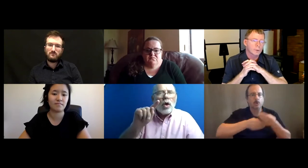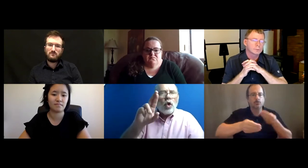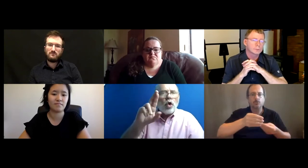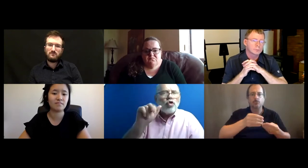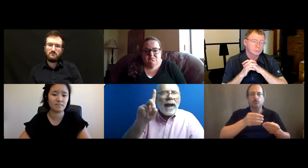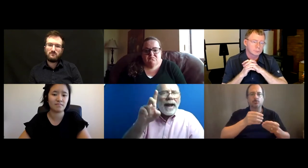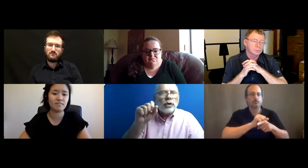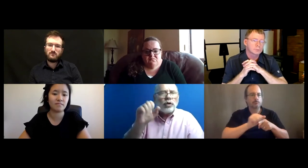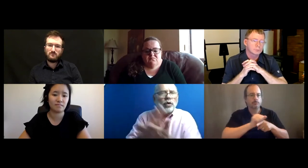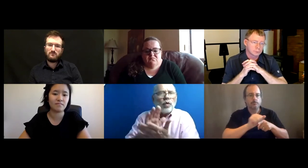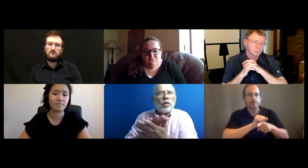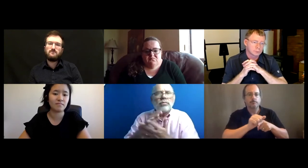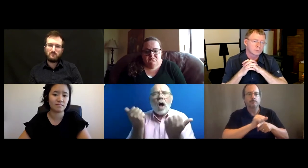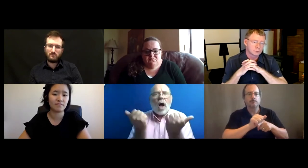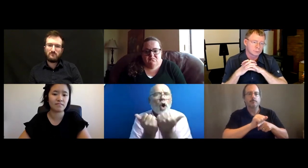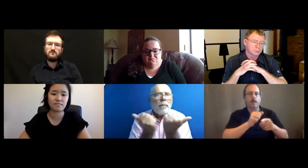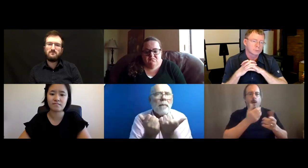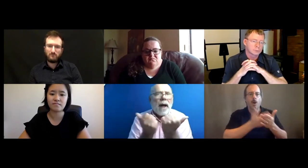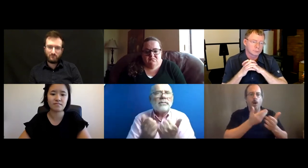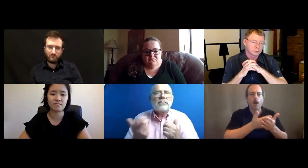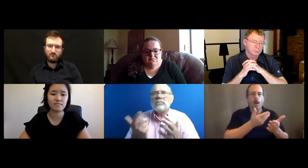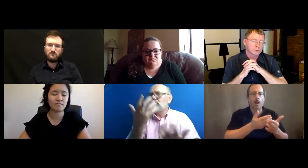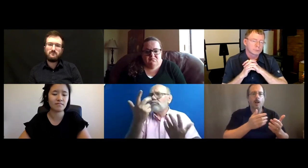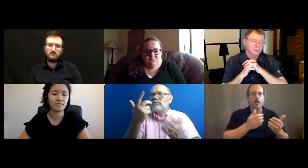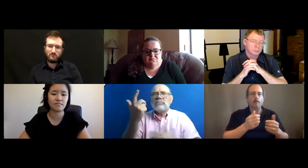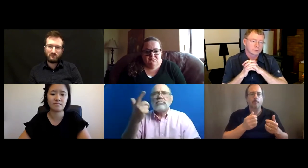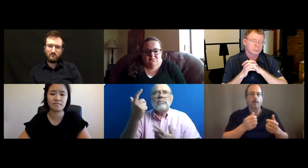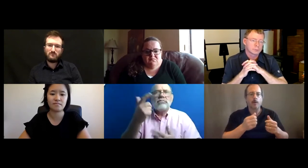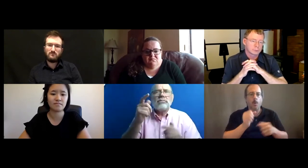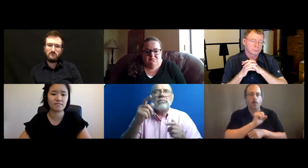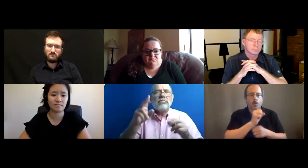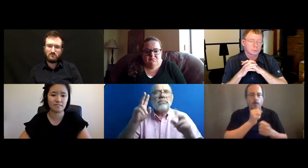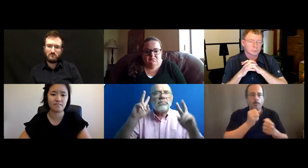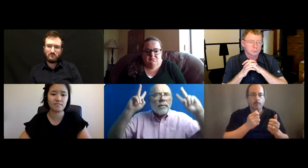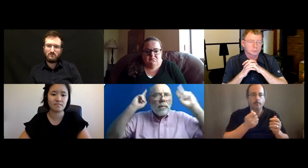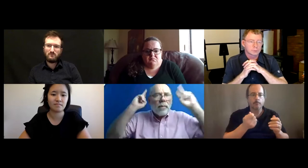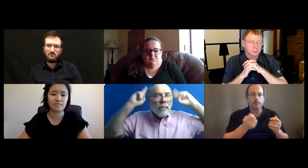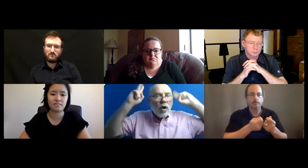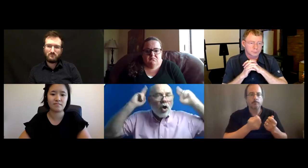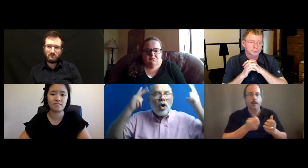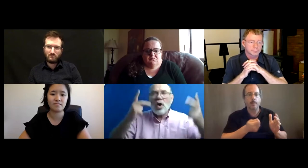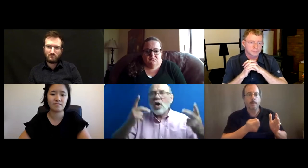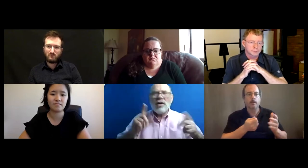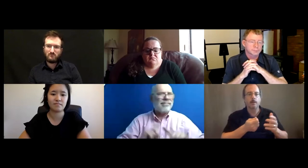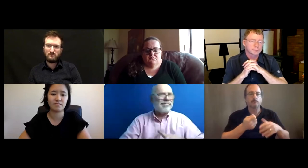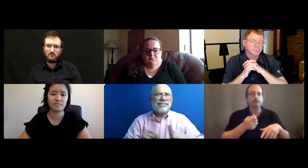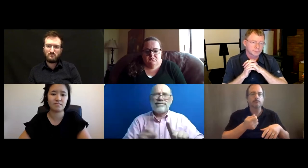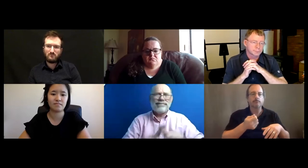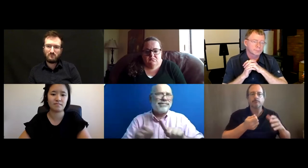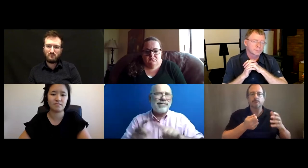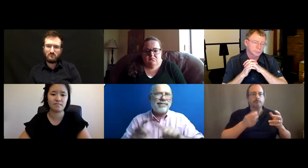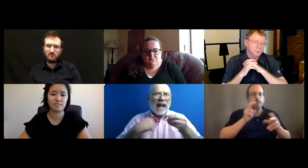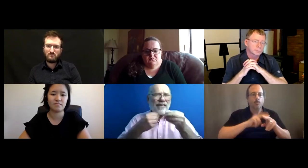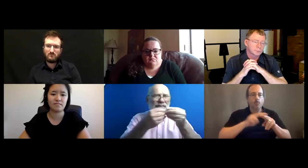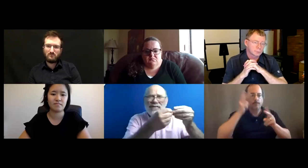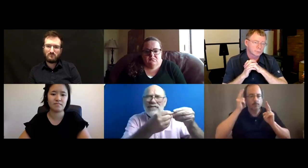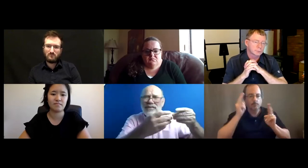They don't understand necessarily about the trade schools out there that they could learn hairdressing